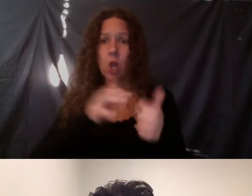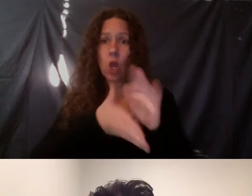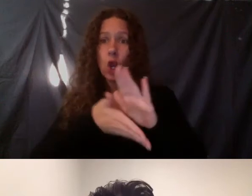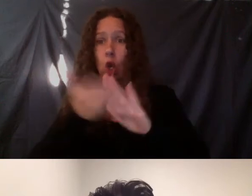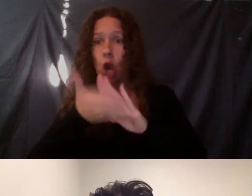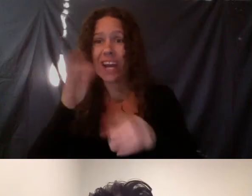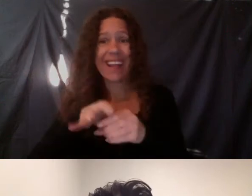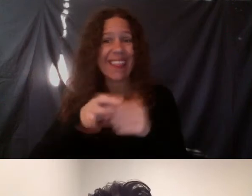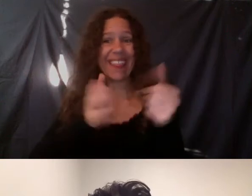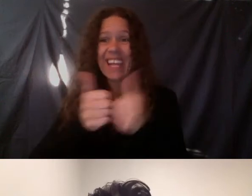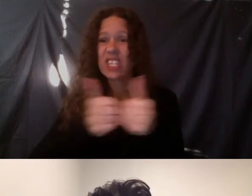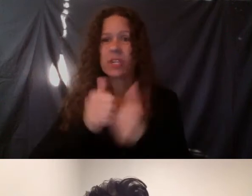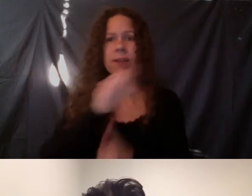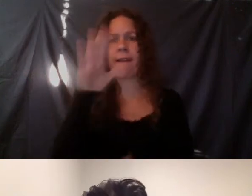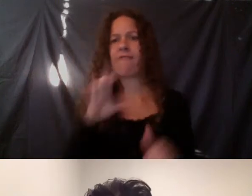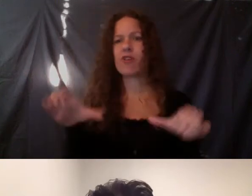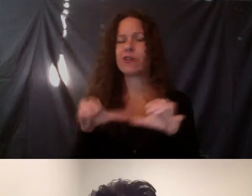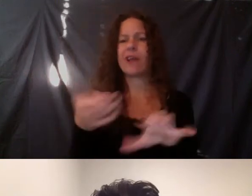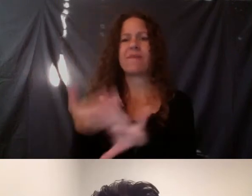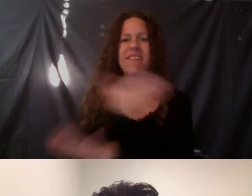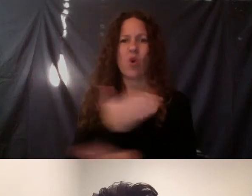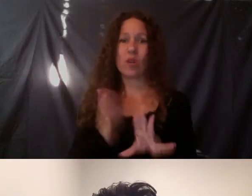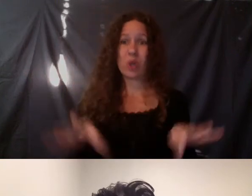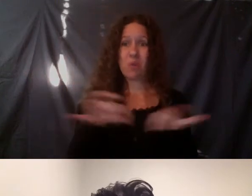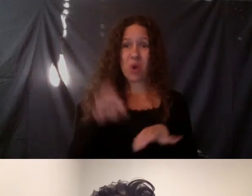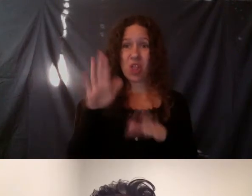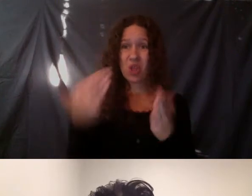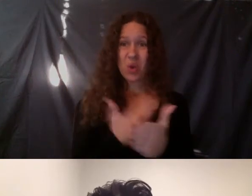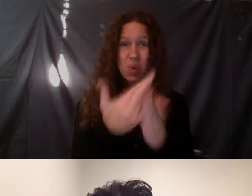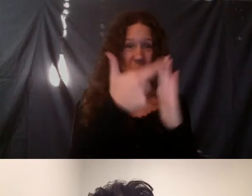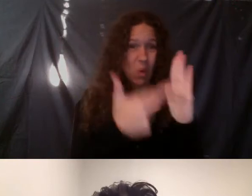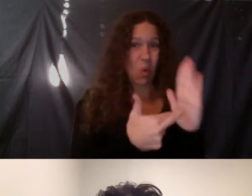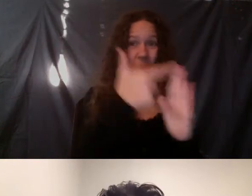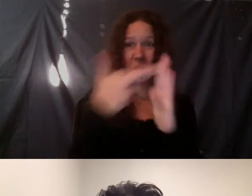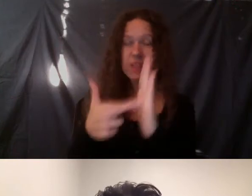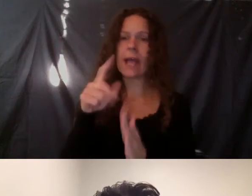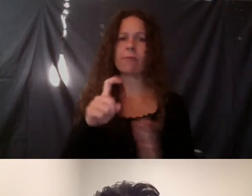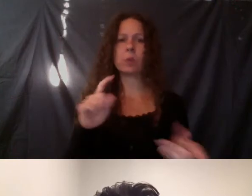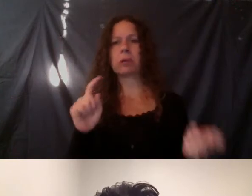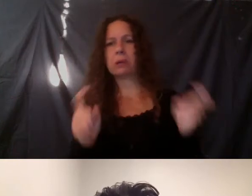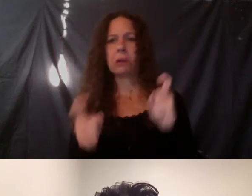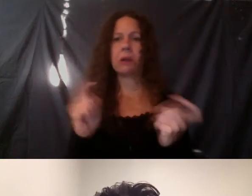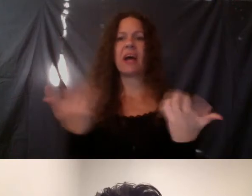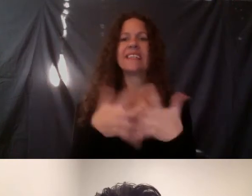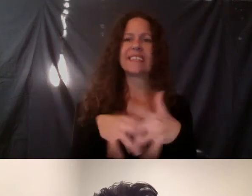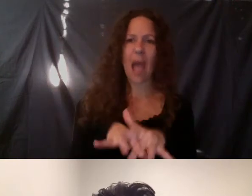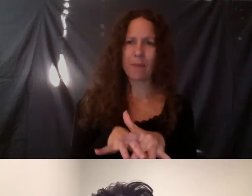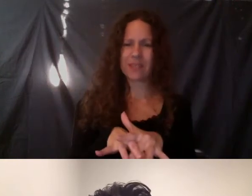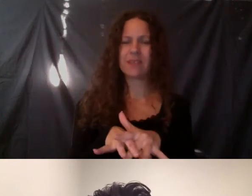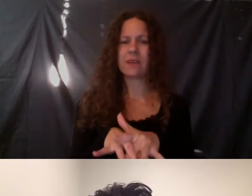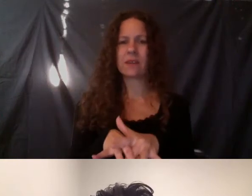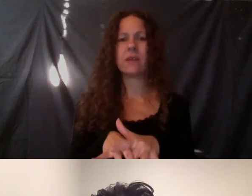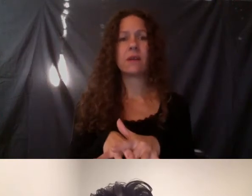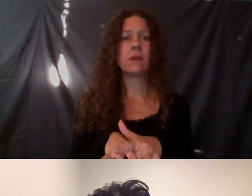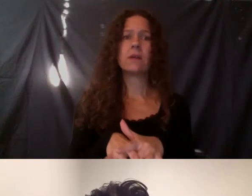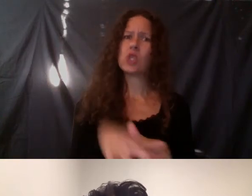never run before and having to adapt to those new rules. So we started having conversations with a lot of key strategic